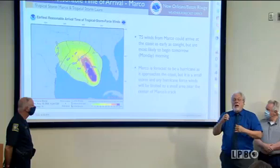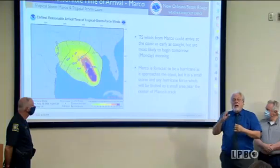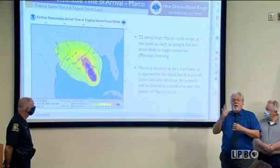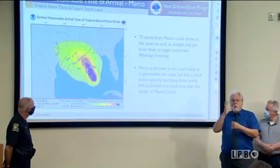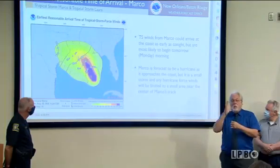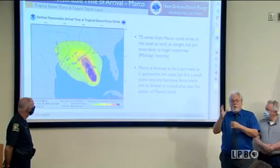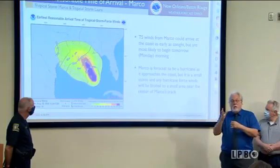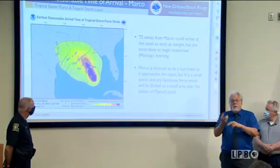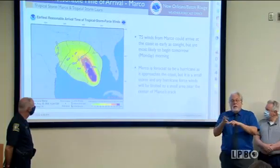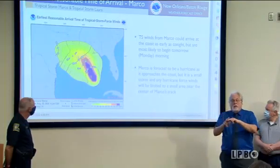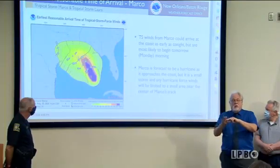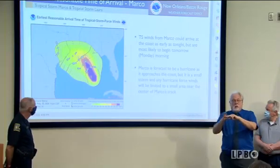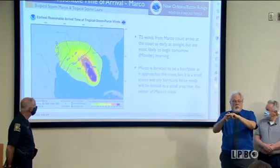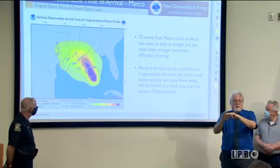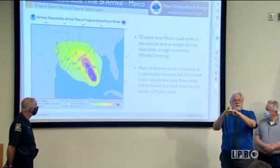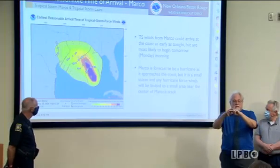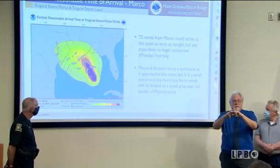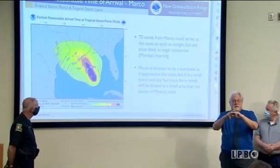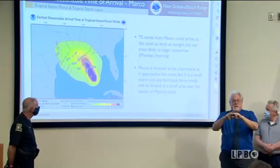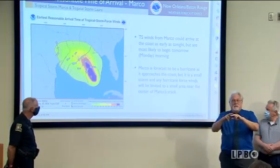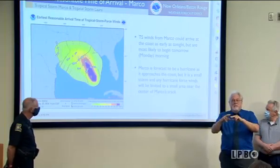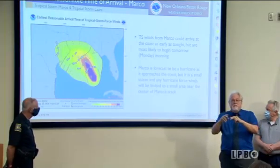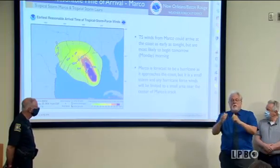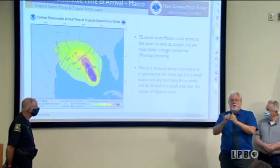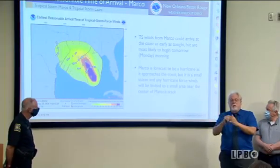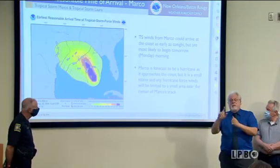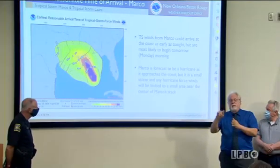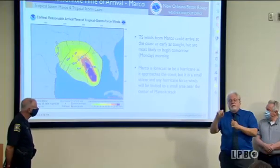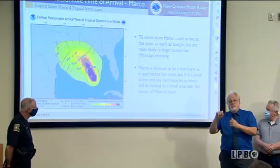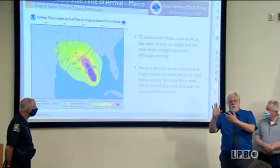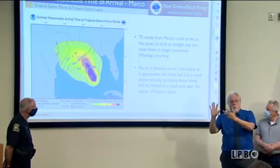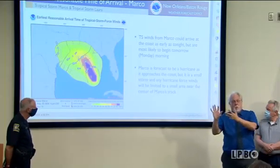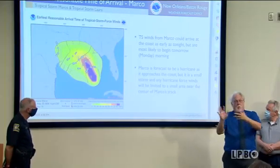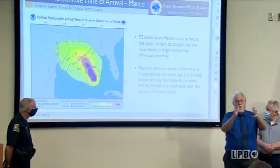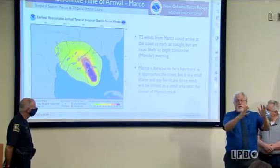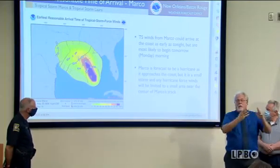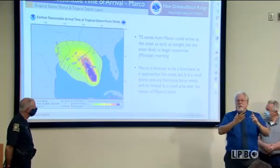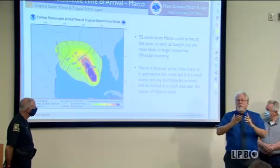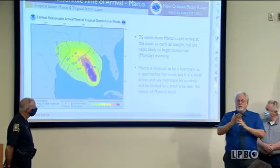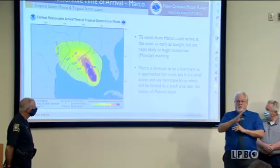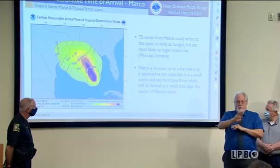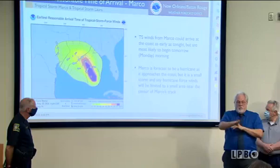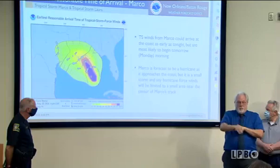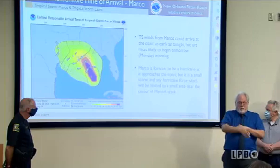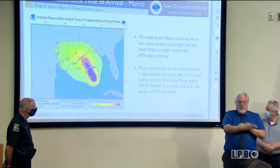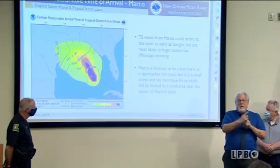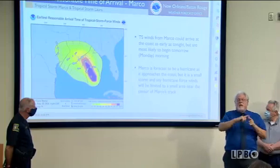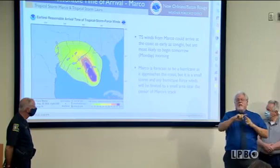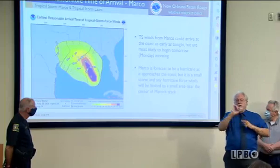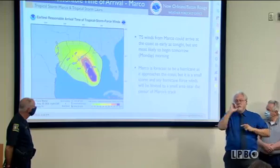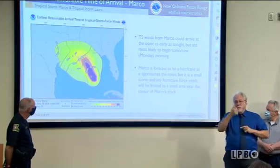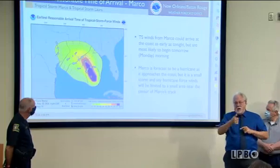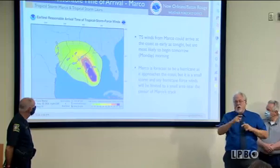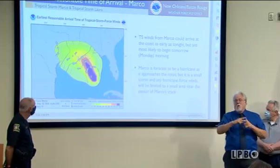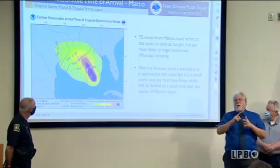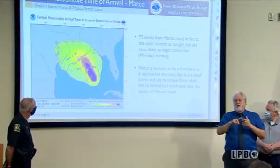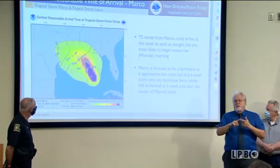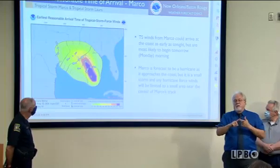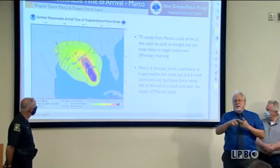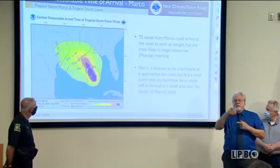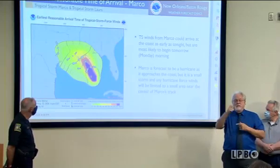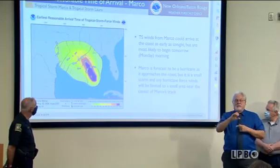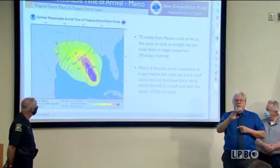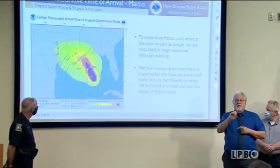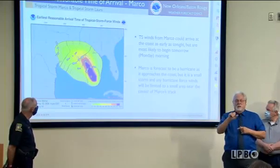will increase its impacts with the chance of tropical storm winds as we move through the overnight hours and into tomorrow, and then along the